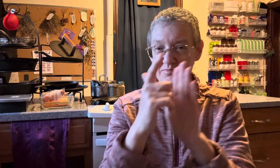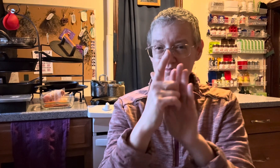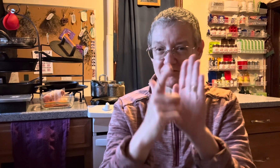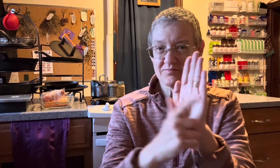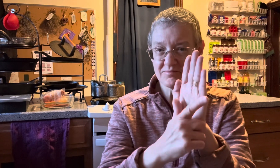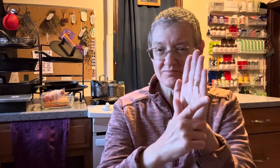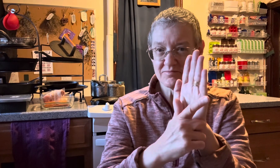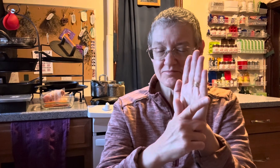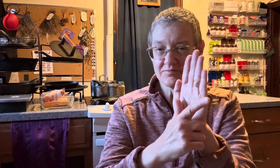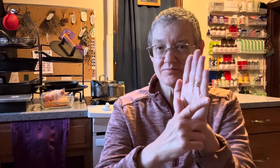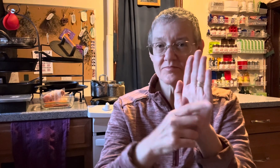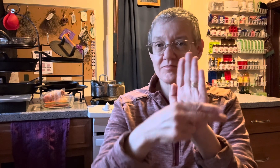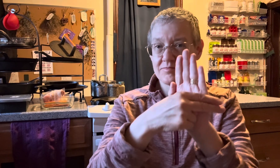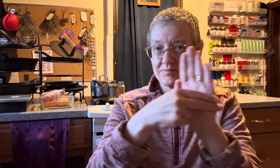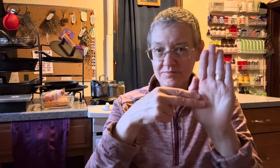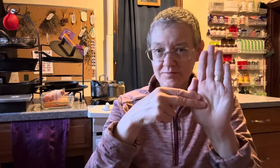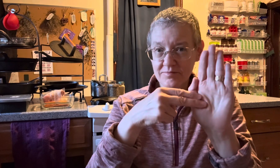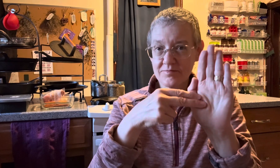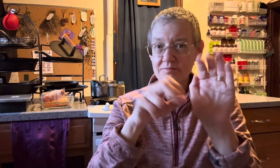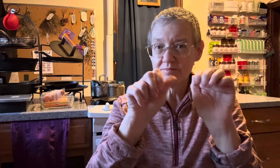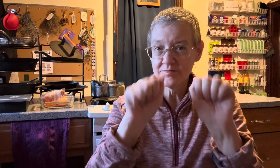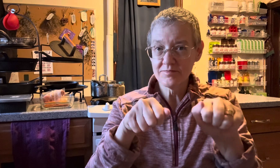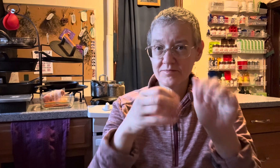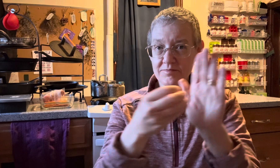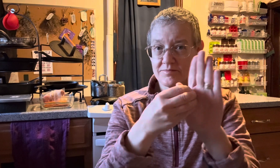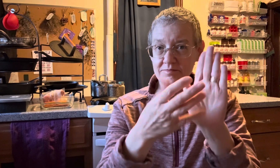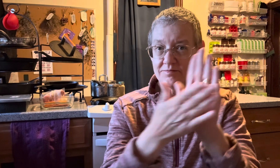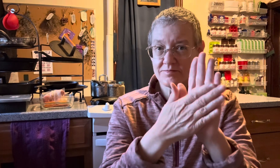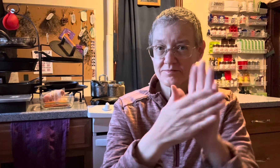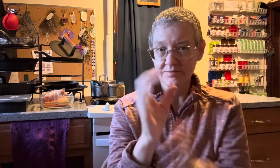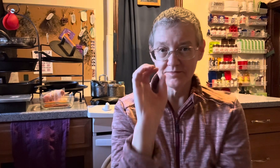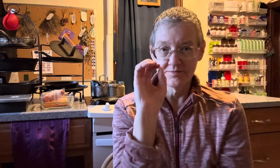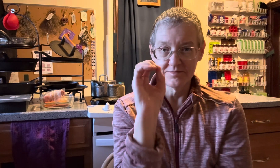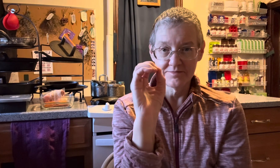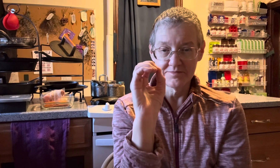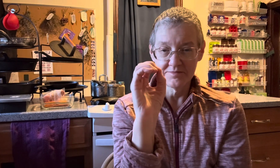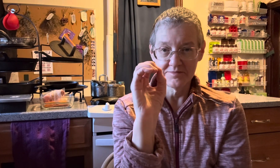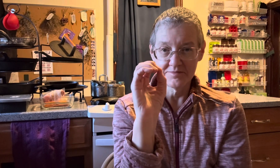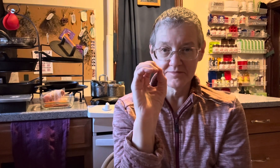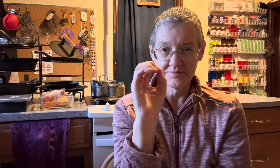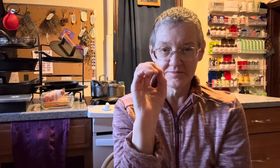legal guidelines on food labels is the companies can put down 0.